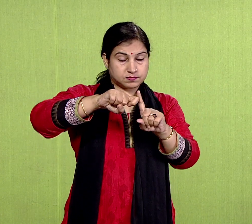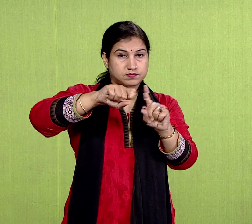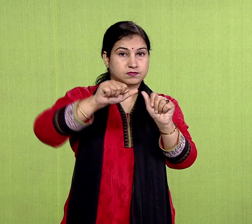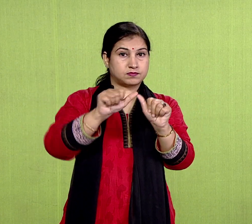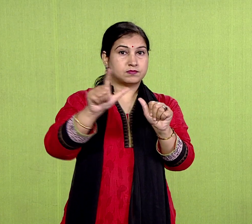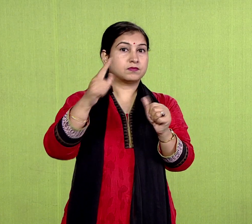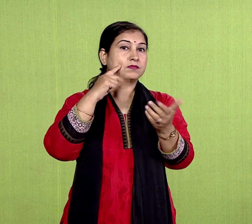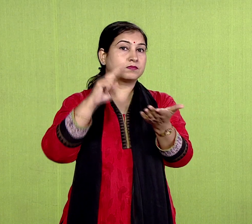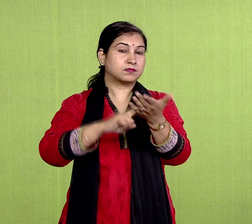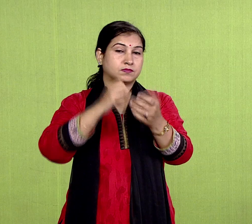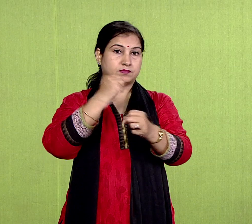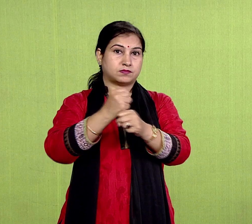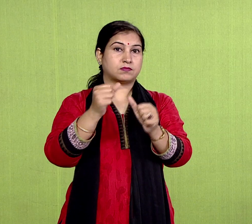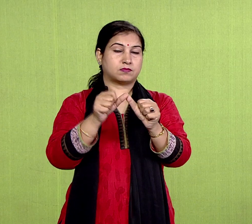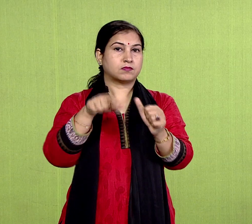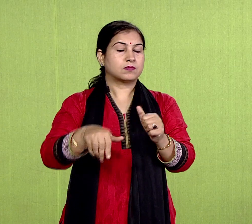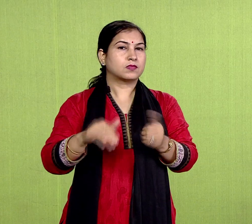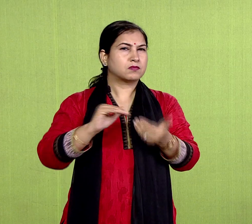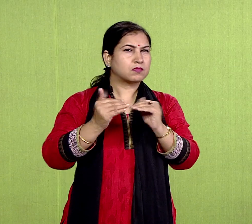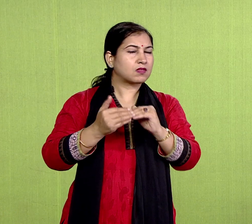in 260 BC.